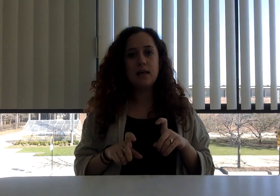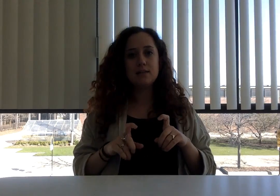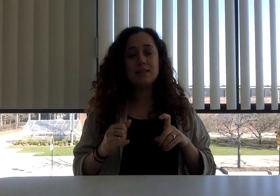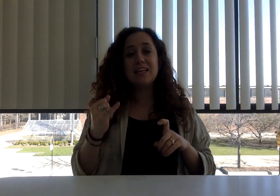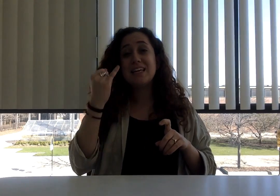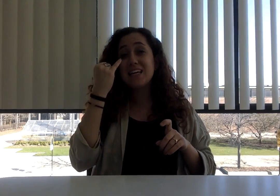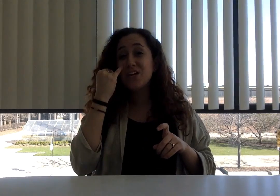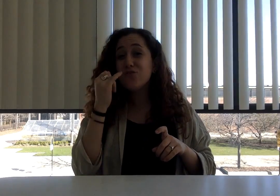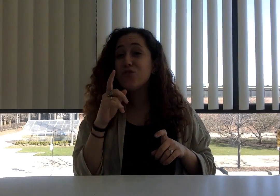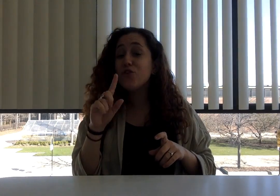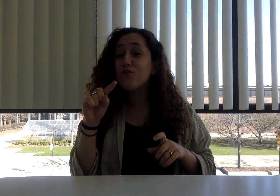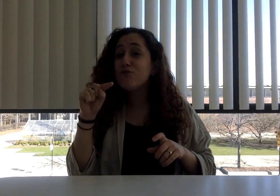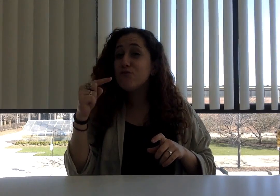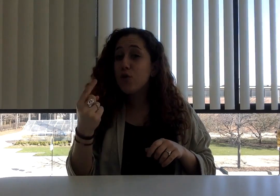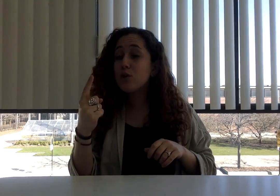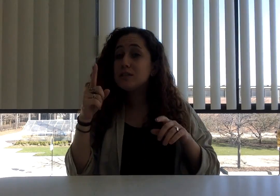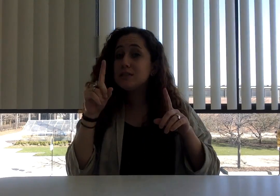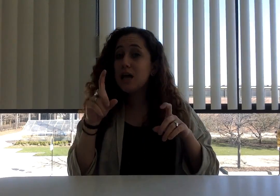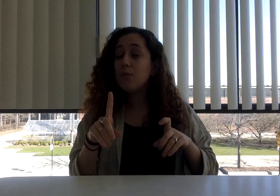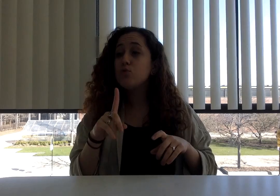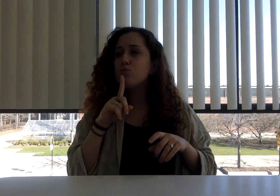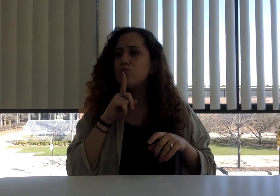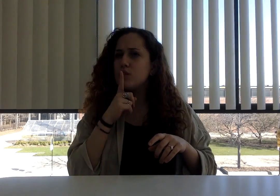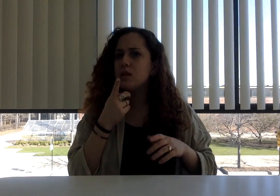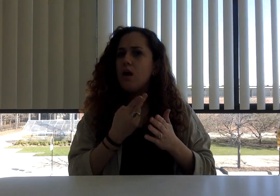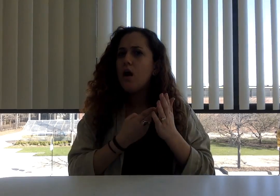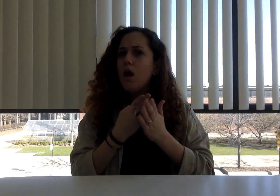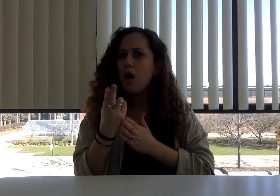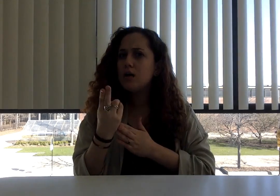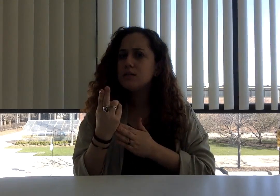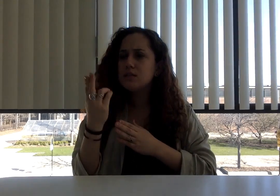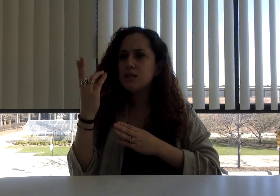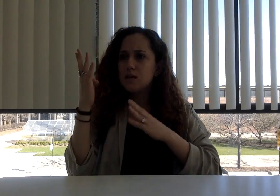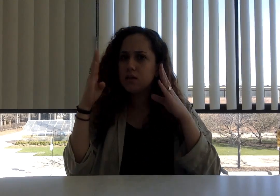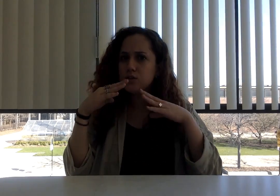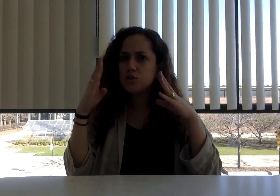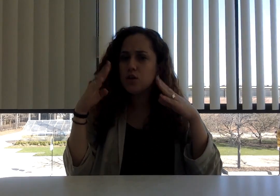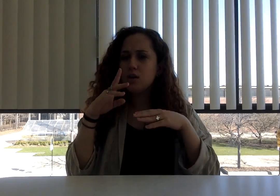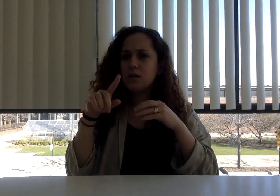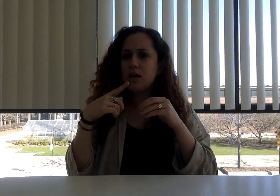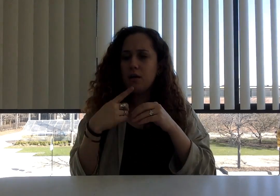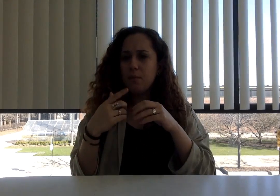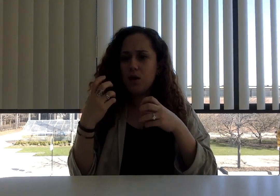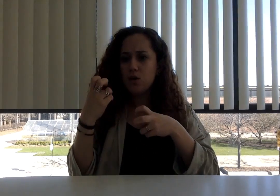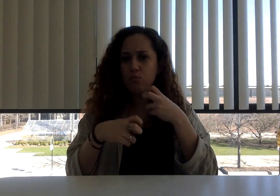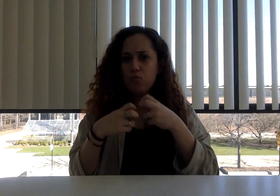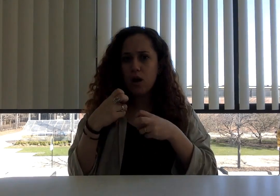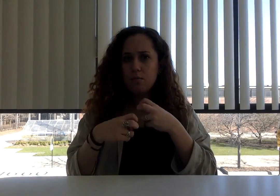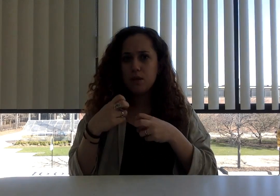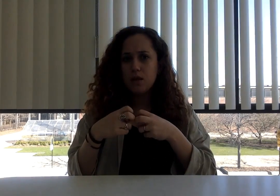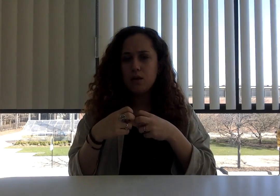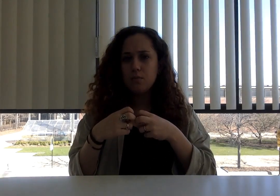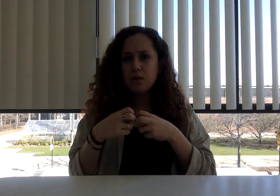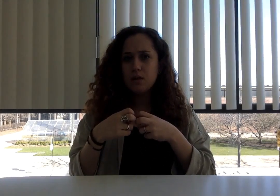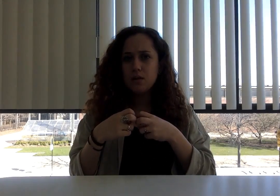really genuinely concerned about an answer to a problem is because it's attached to a paper that has a grade that's worth 40% of